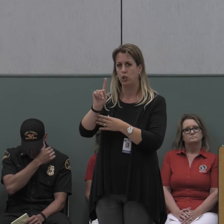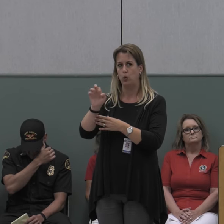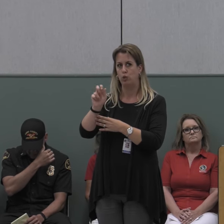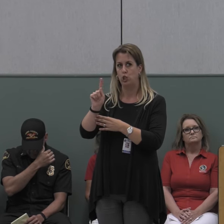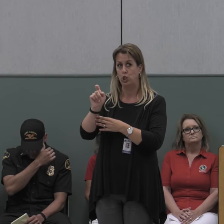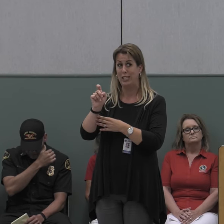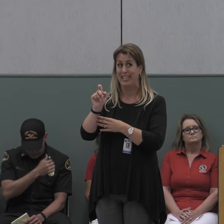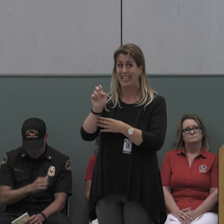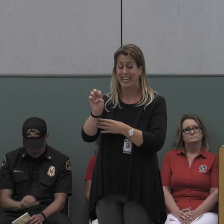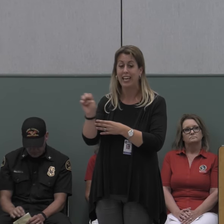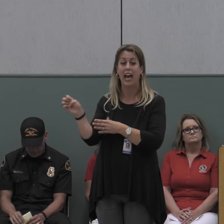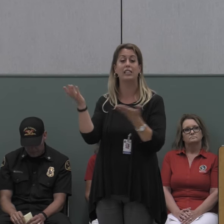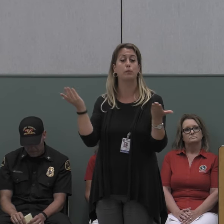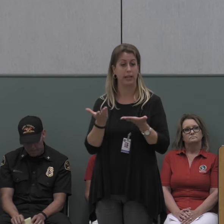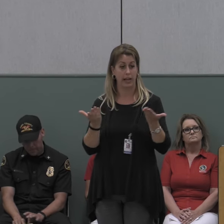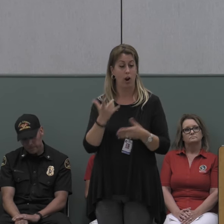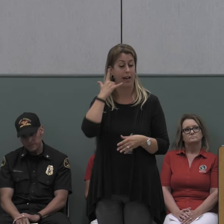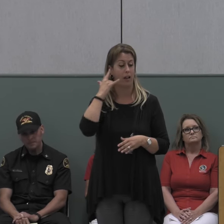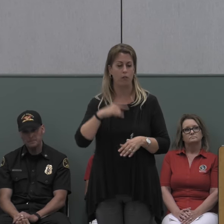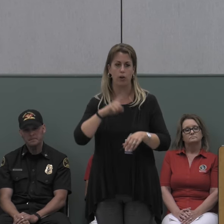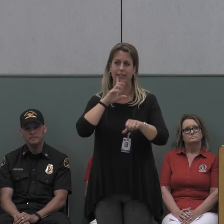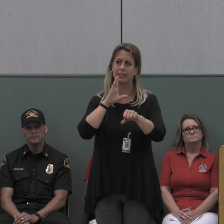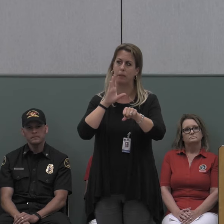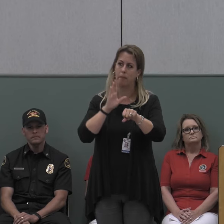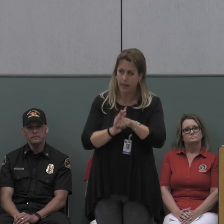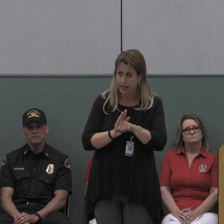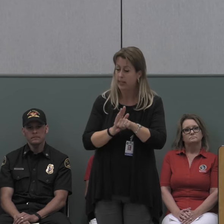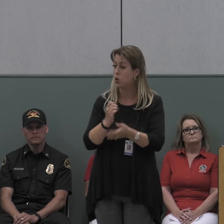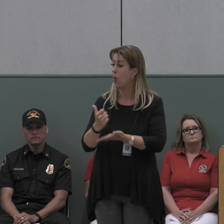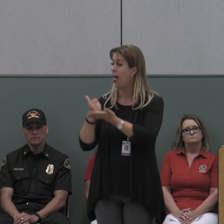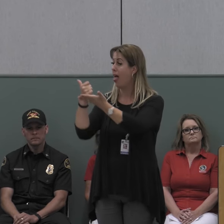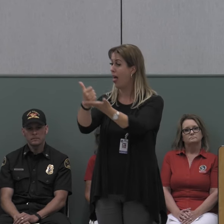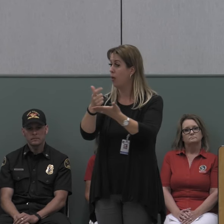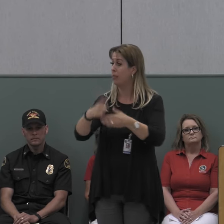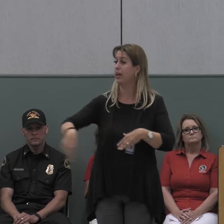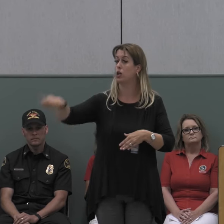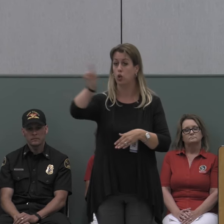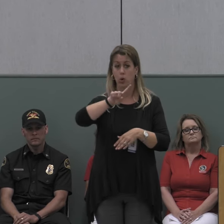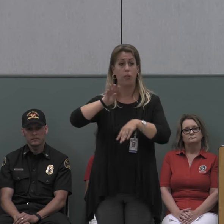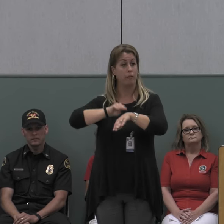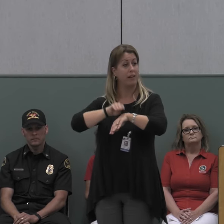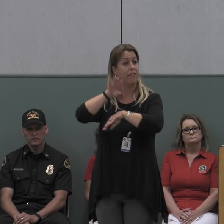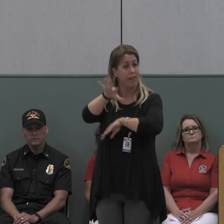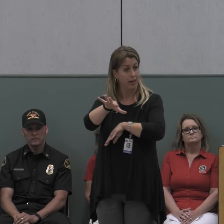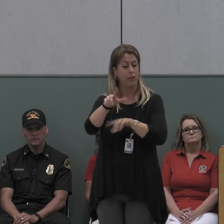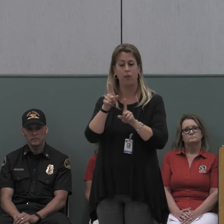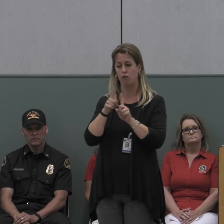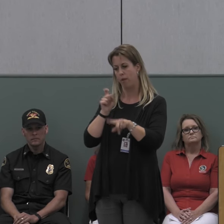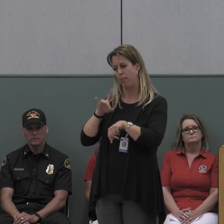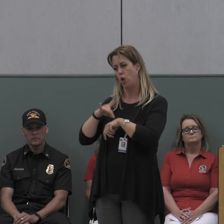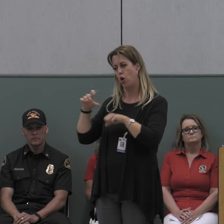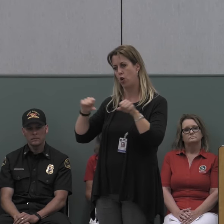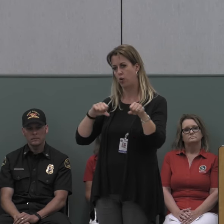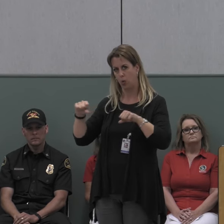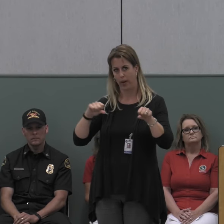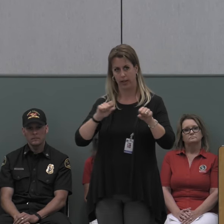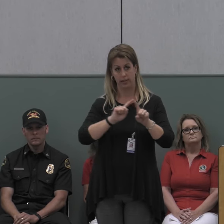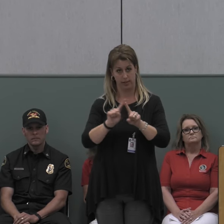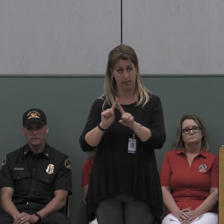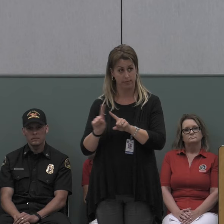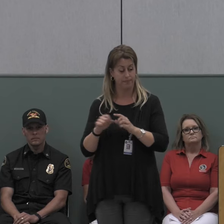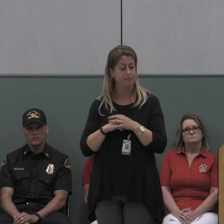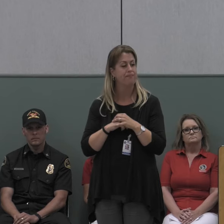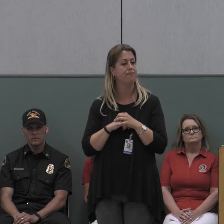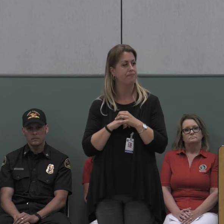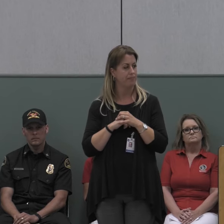is committed to helping the residents of the communities that have been affected by the earthquakes. But again,